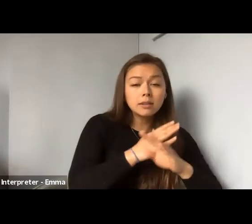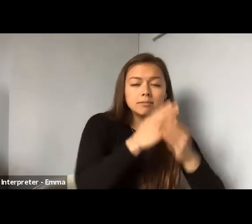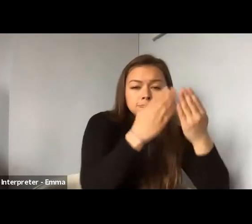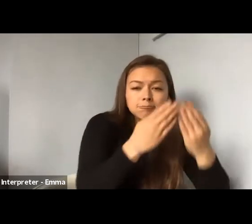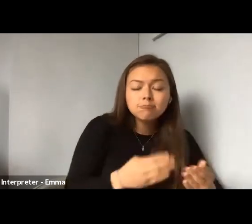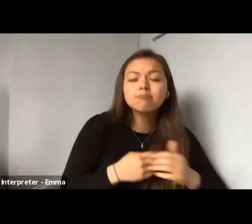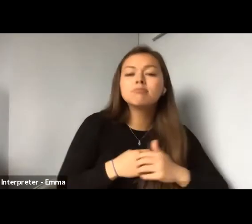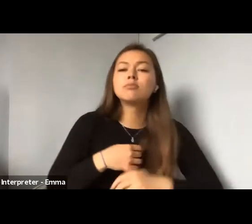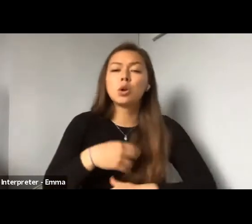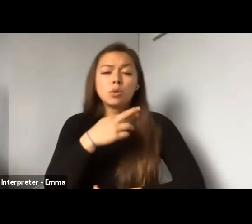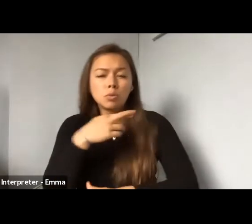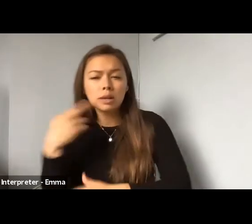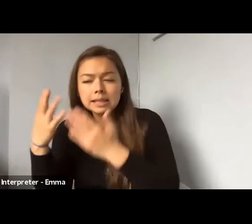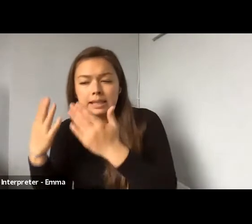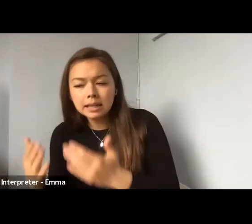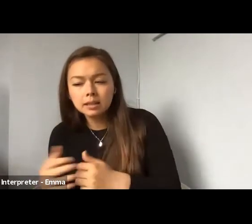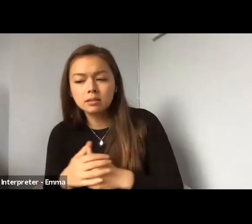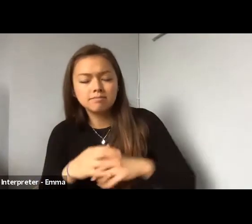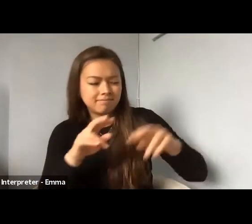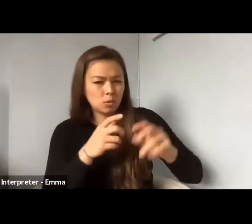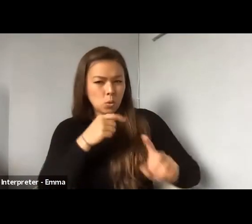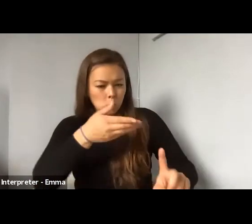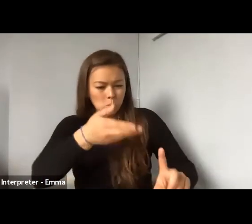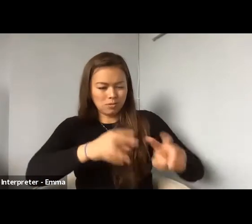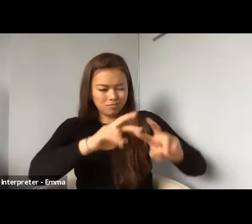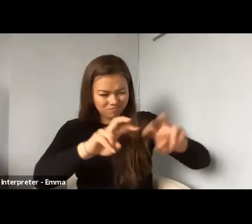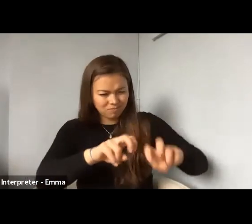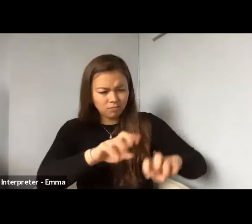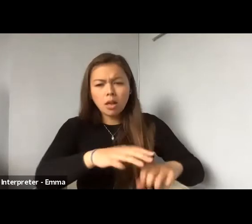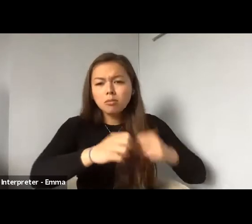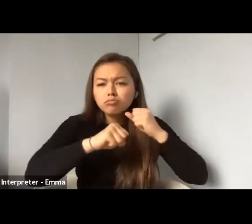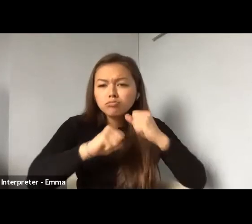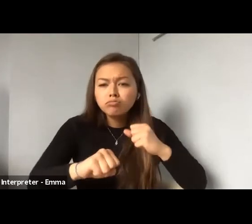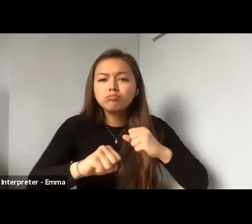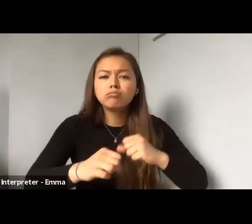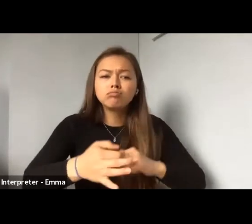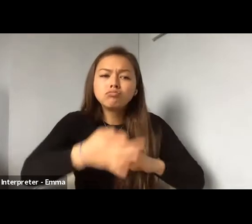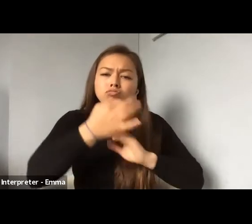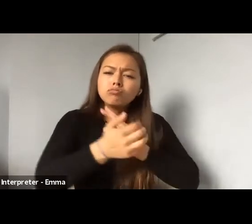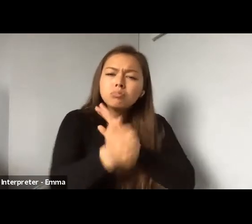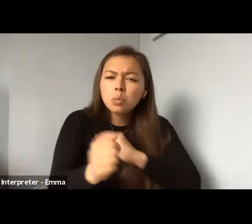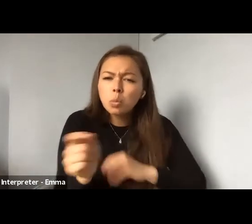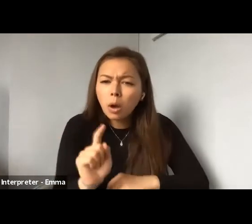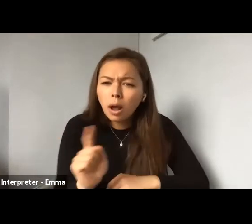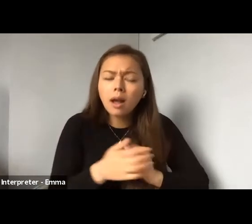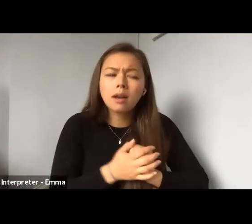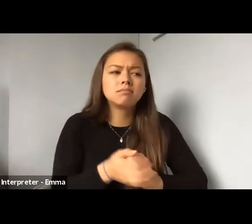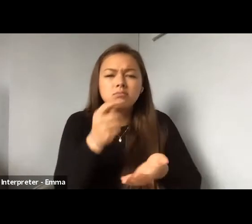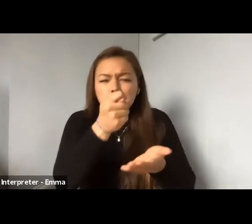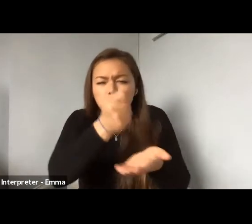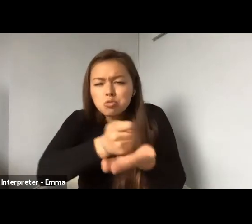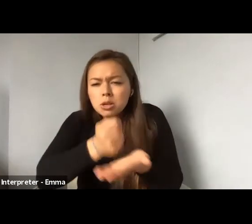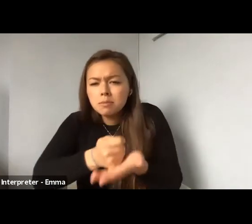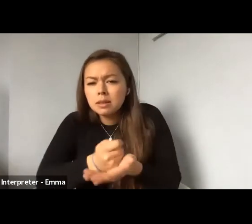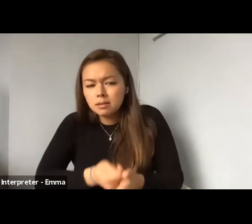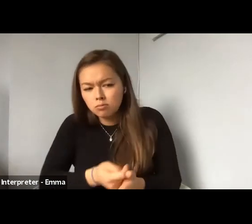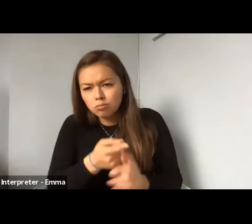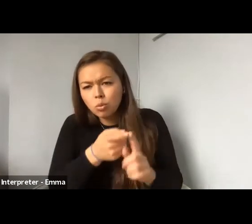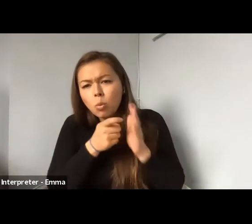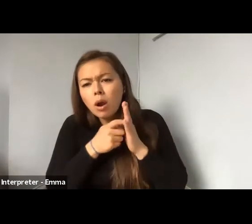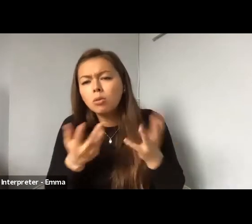person's strengths lie, and what we really need to address in treatment. And this assessment results in